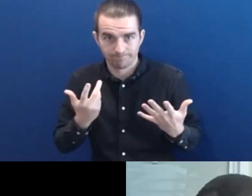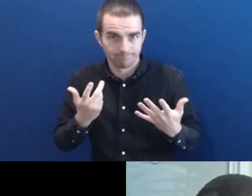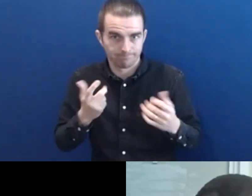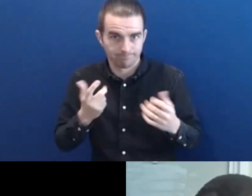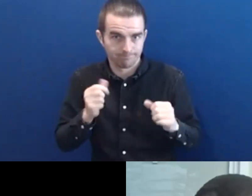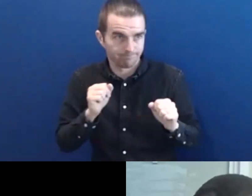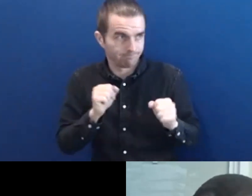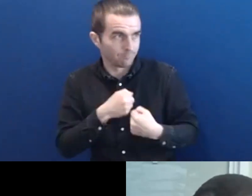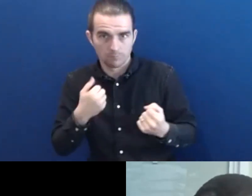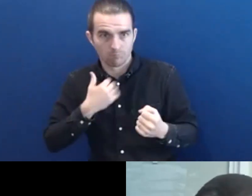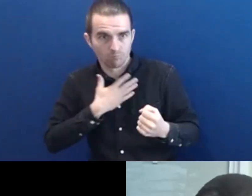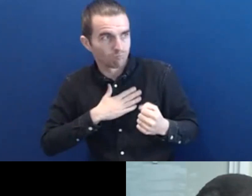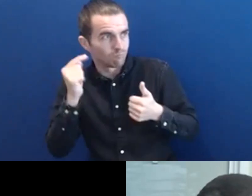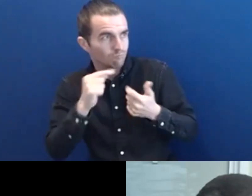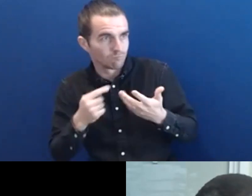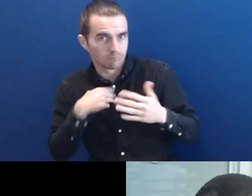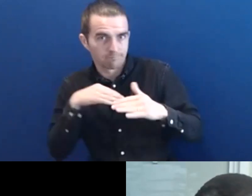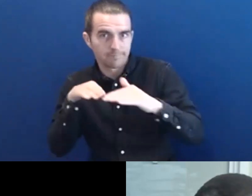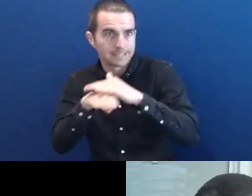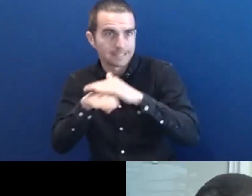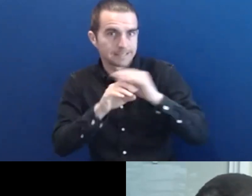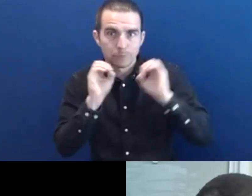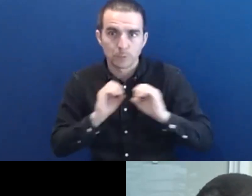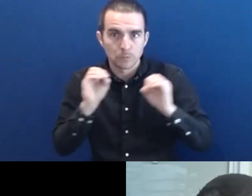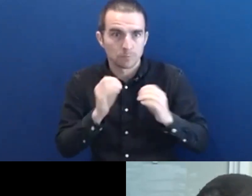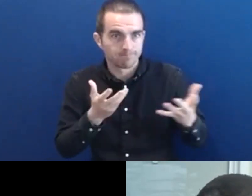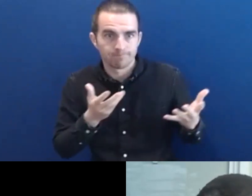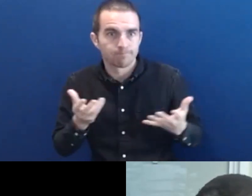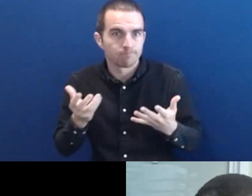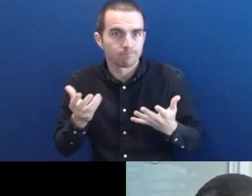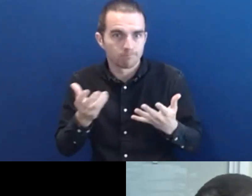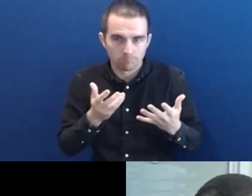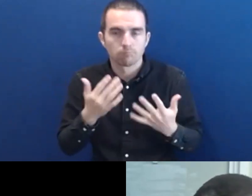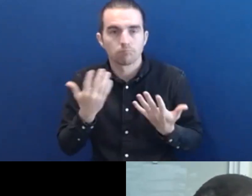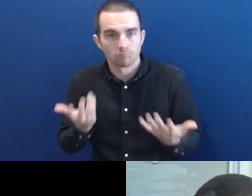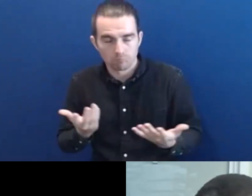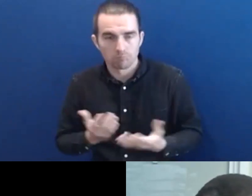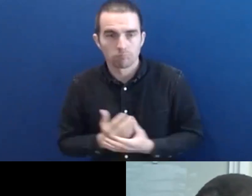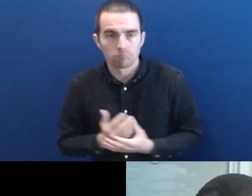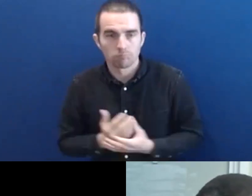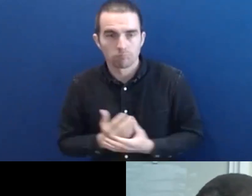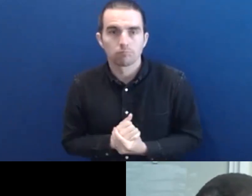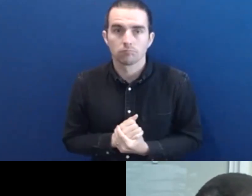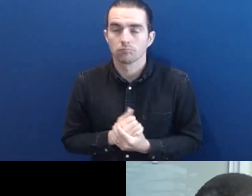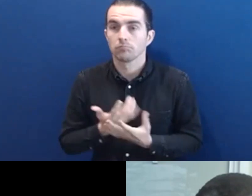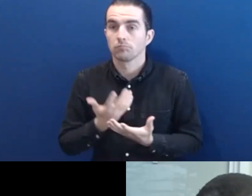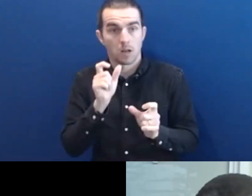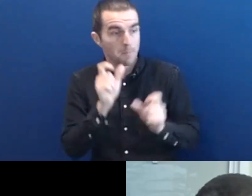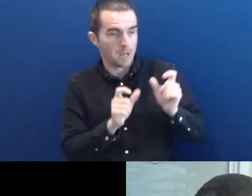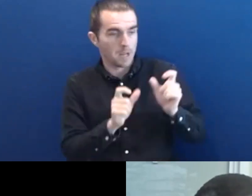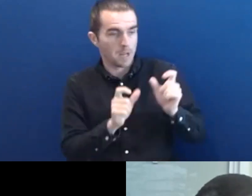using sometimes the physical disability. Movement is a problem because of the